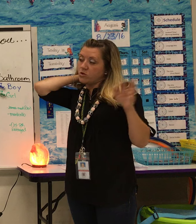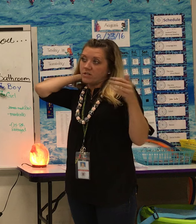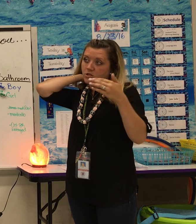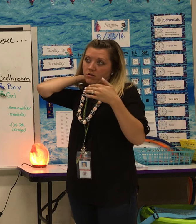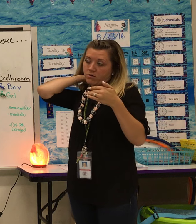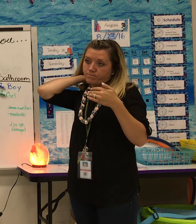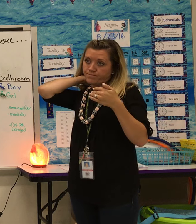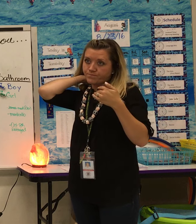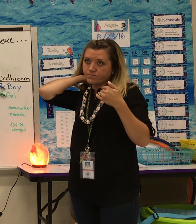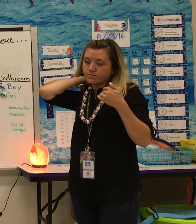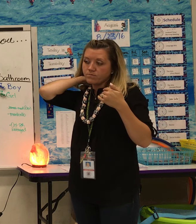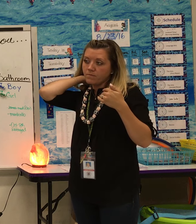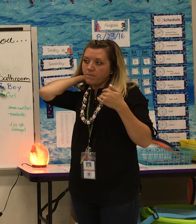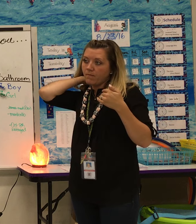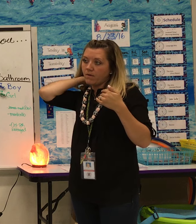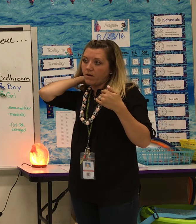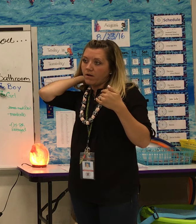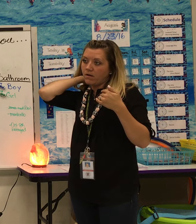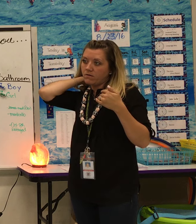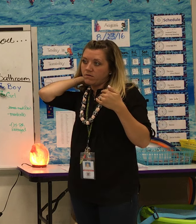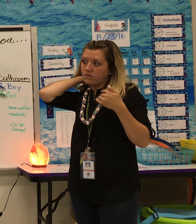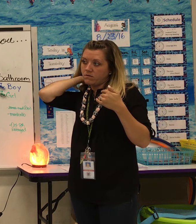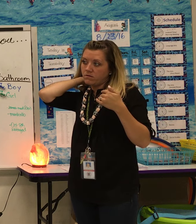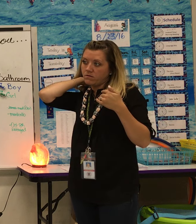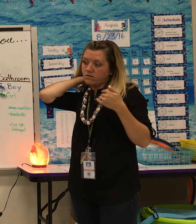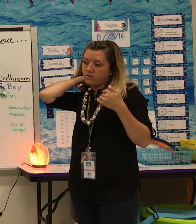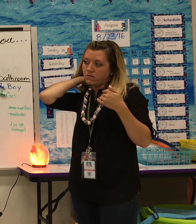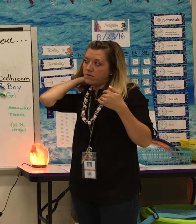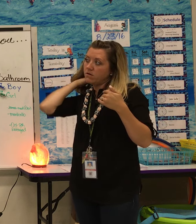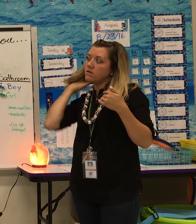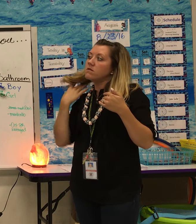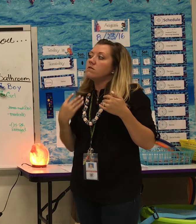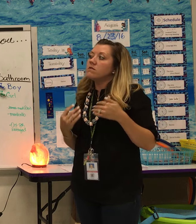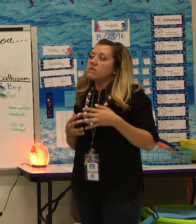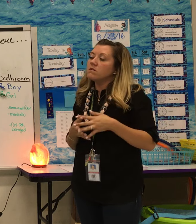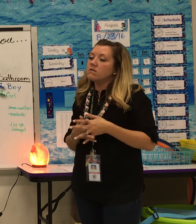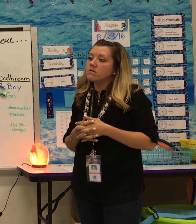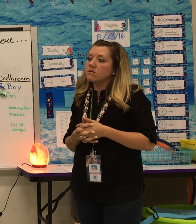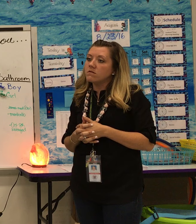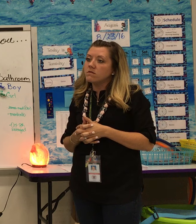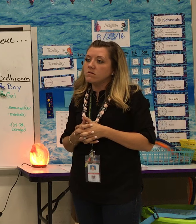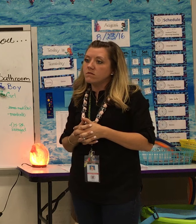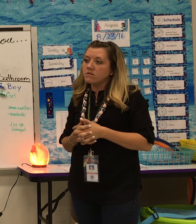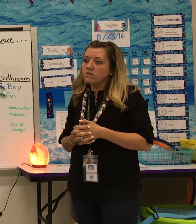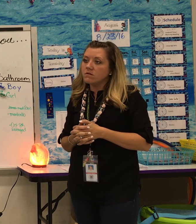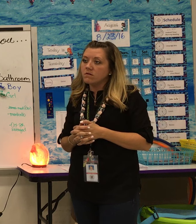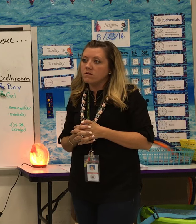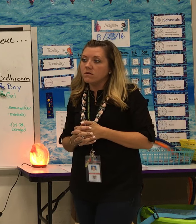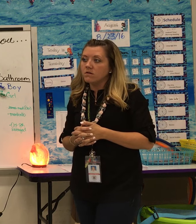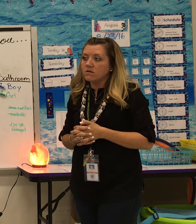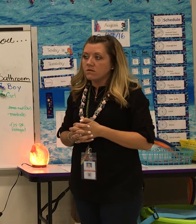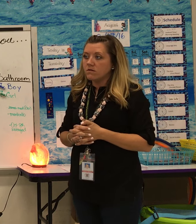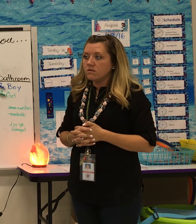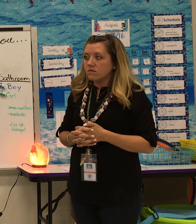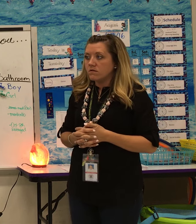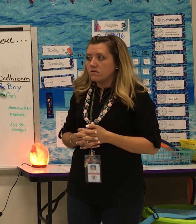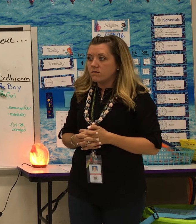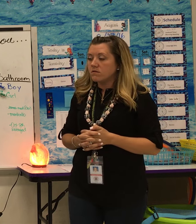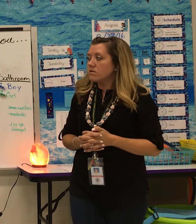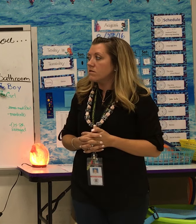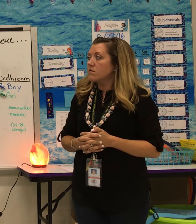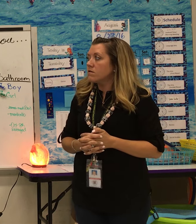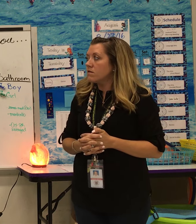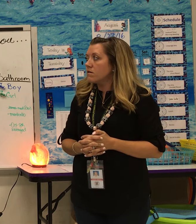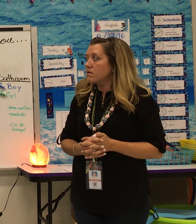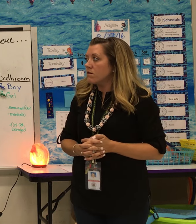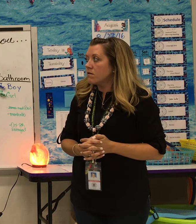respond unless there's no one else like active in the walking party, because you know you're gonna want that feedback after you're getting it. So